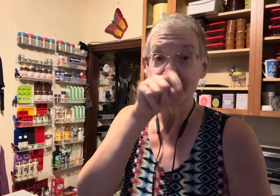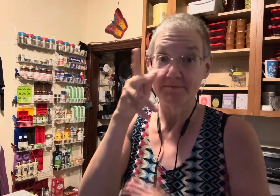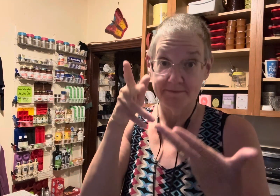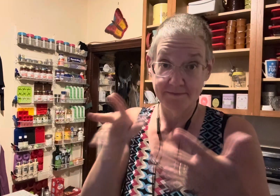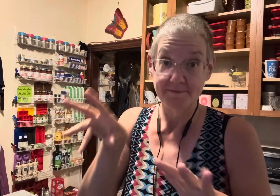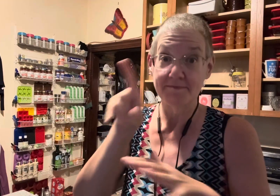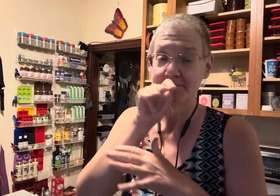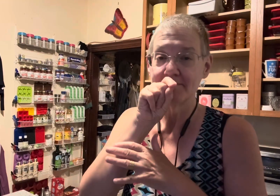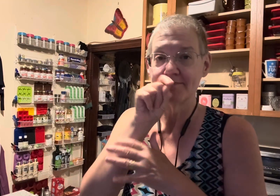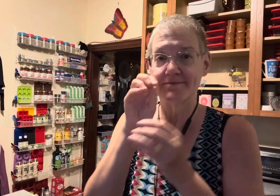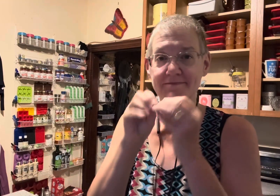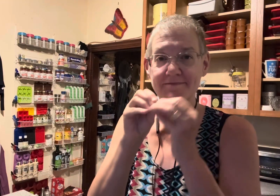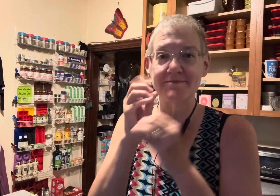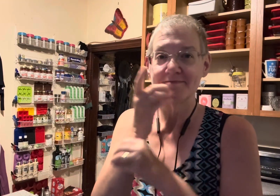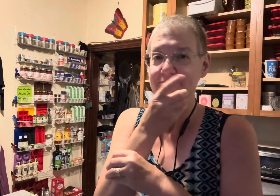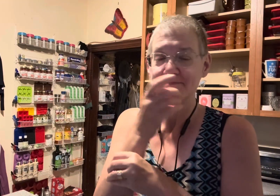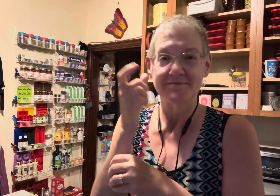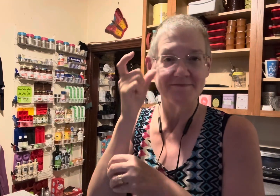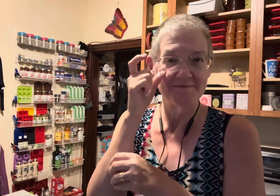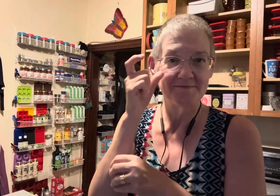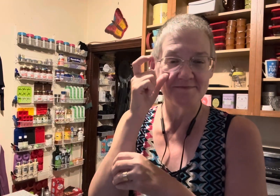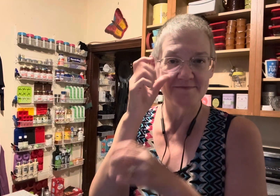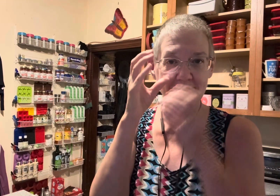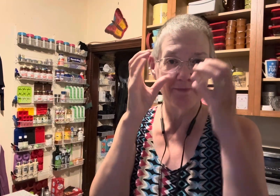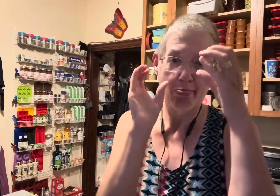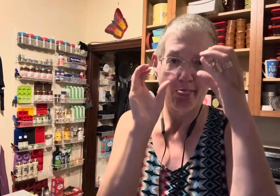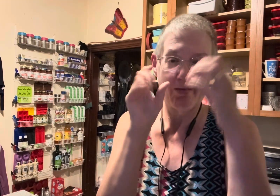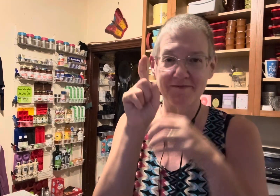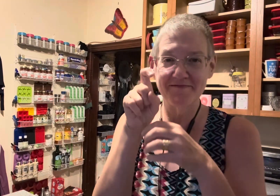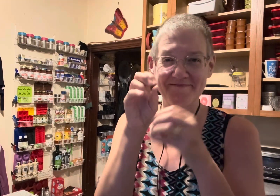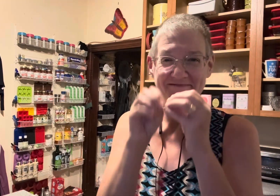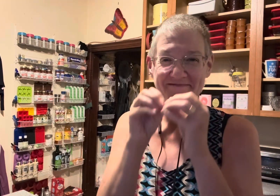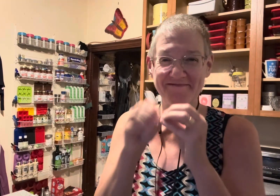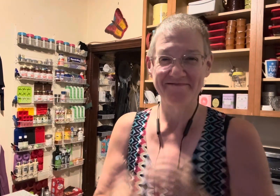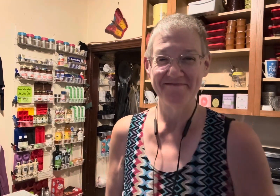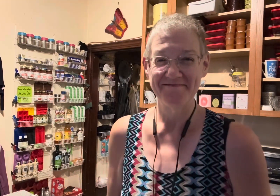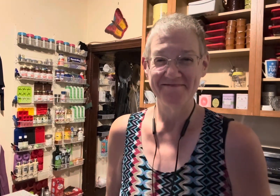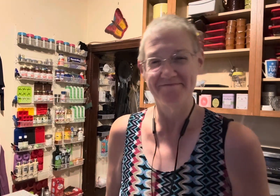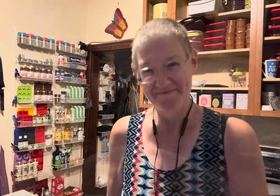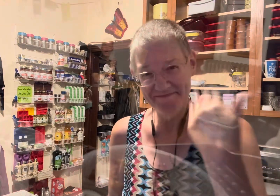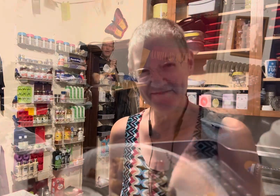birds. And after bird watching, we need to have Dale's glasses fixed. They're a little bit crooked.